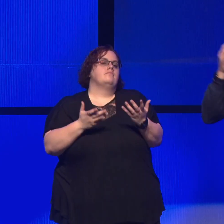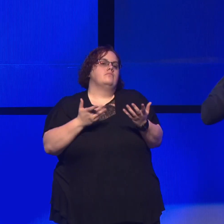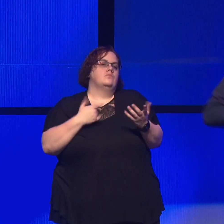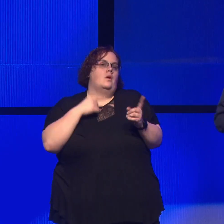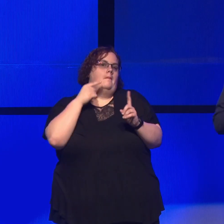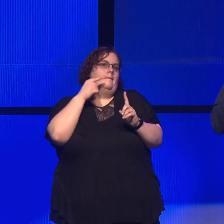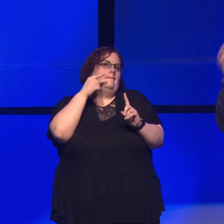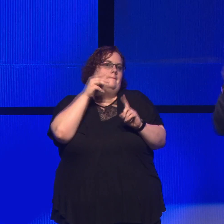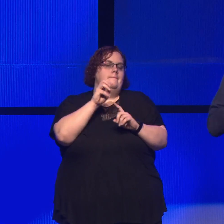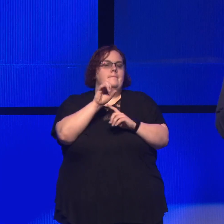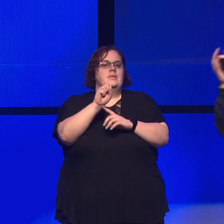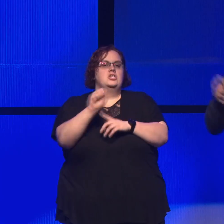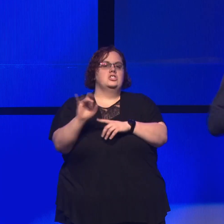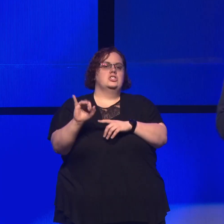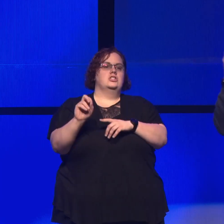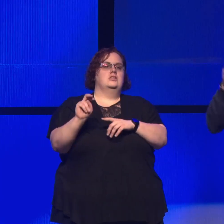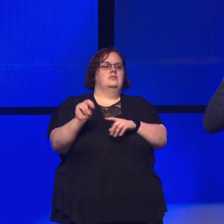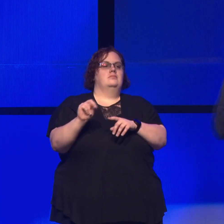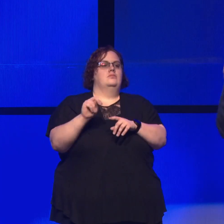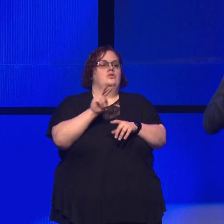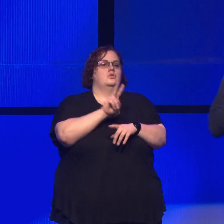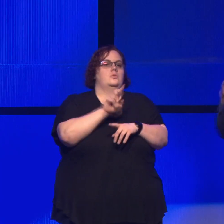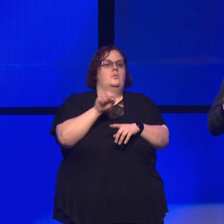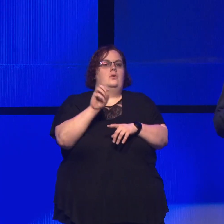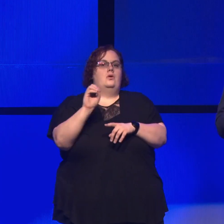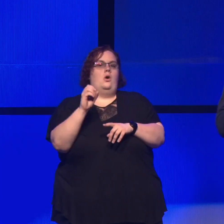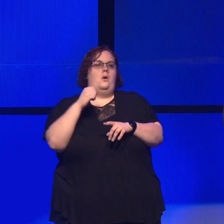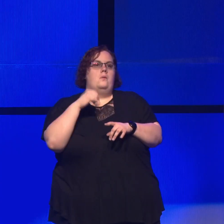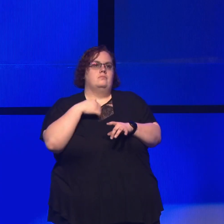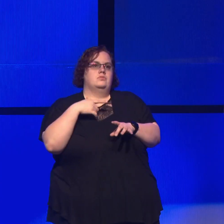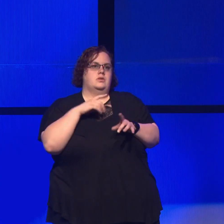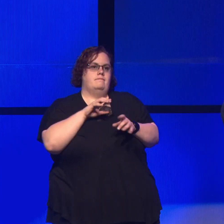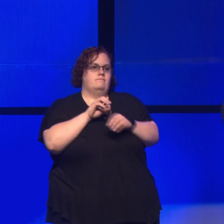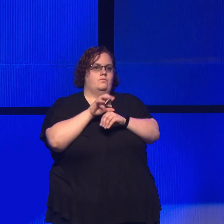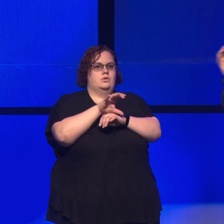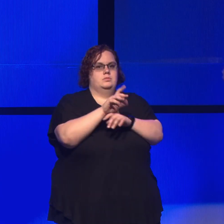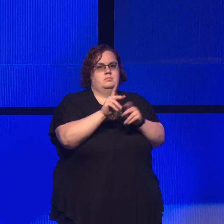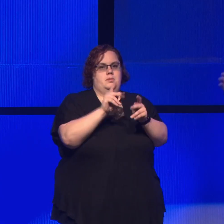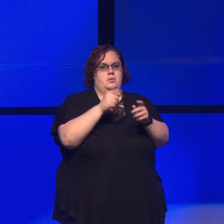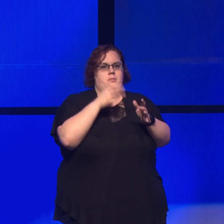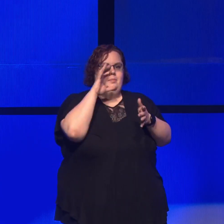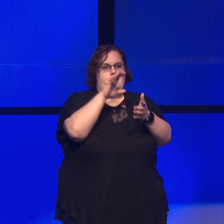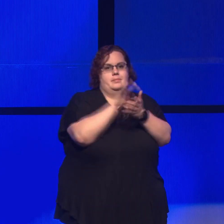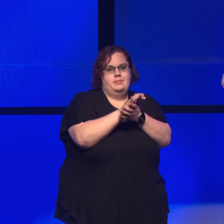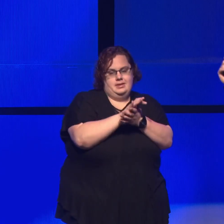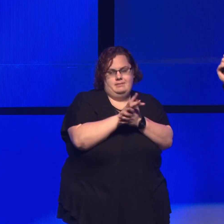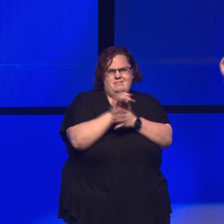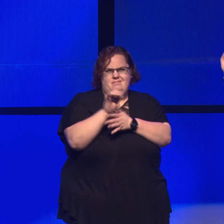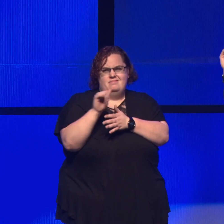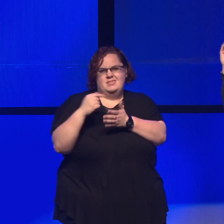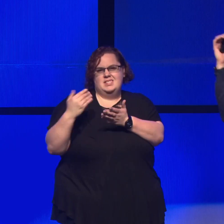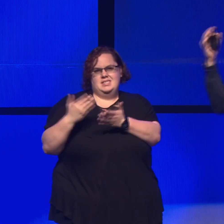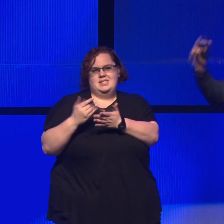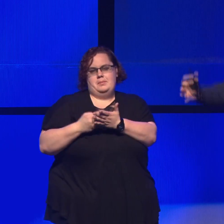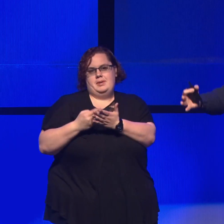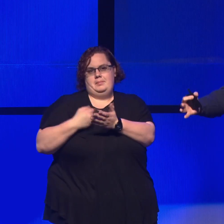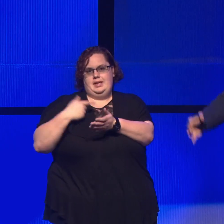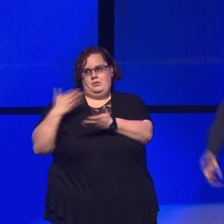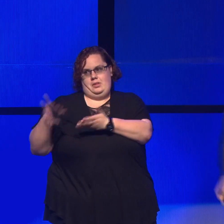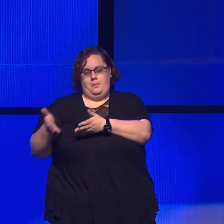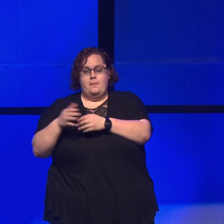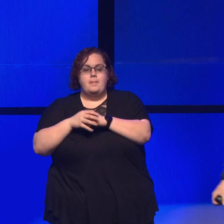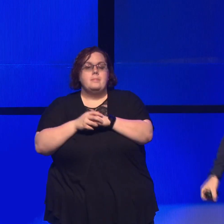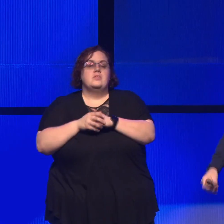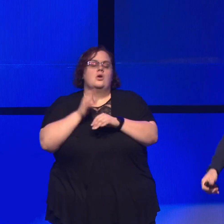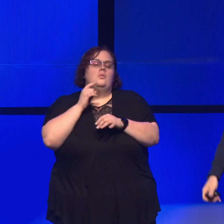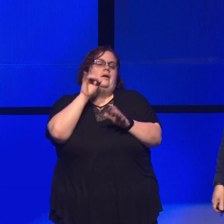missions 2.0 without all the cringy, make everybody believe like we believe that sometimes exists. And so we find and identify these